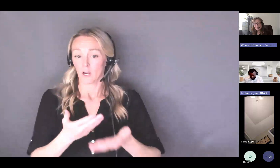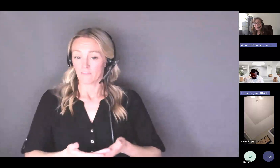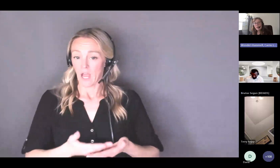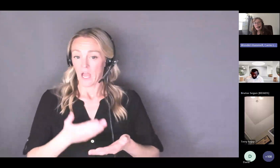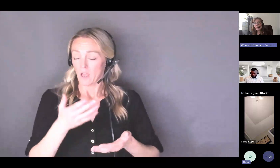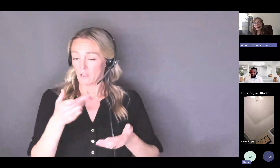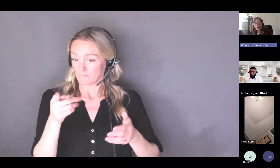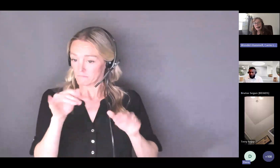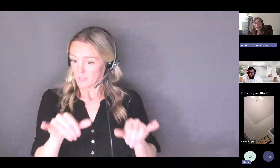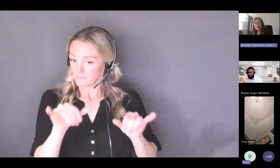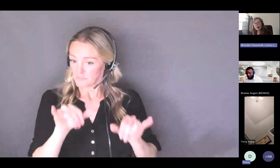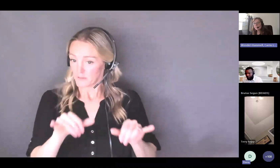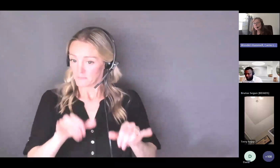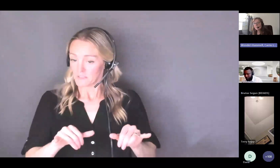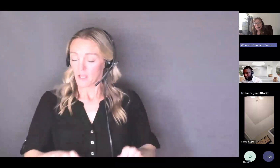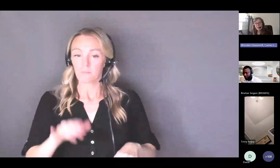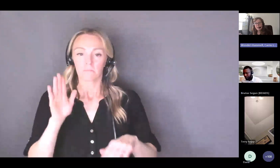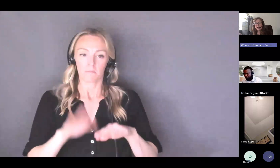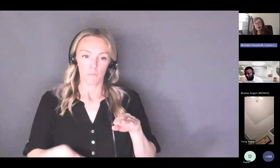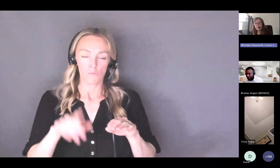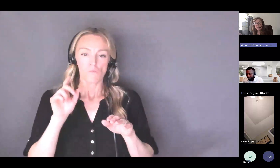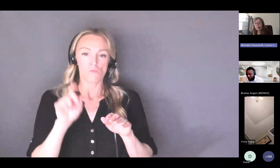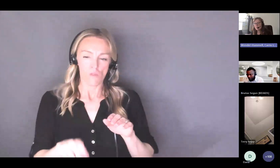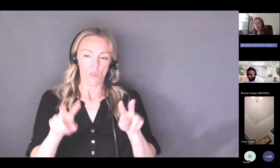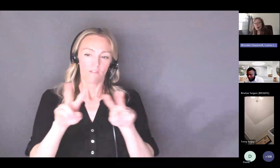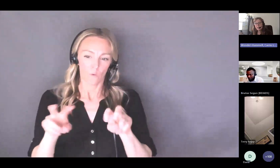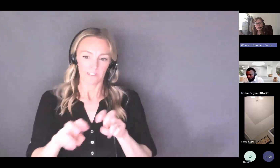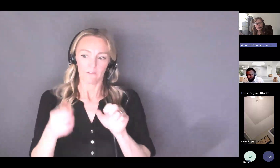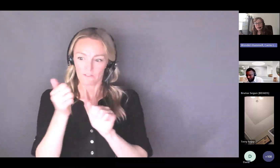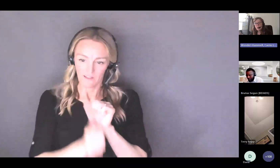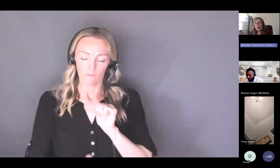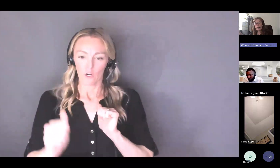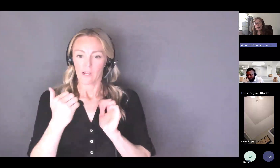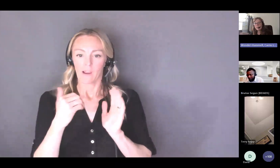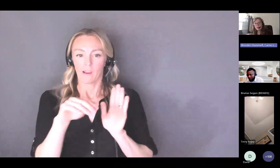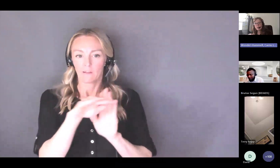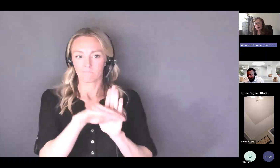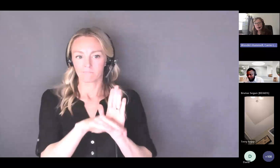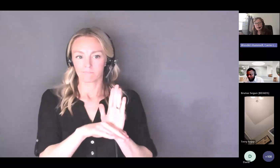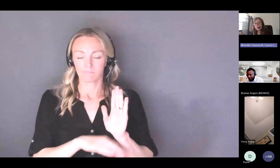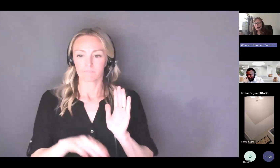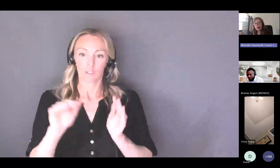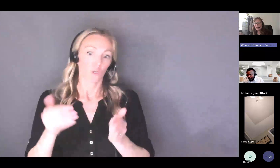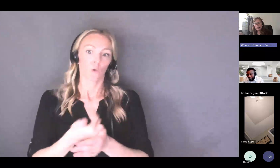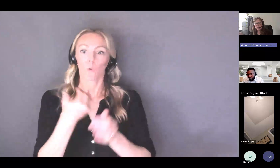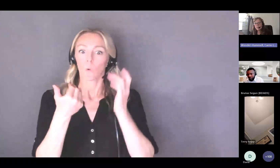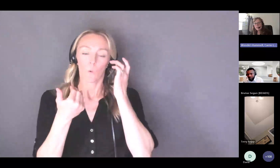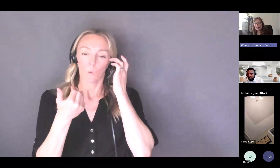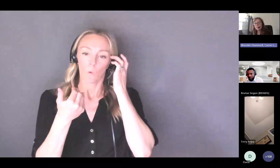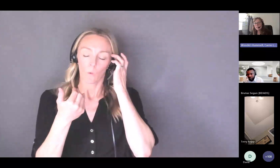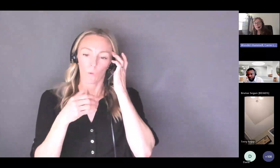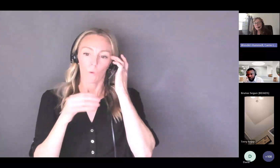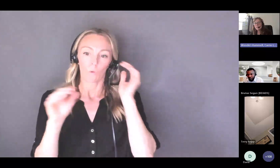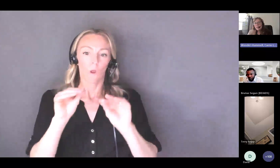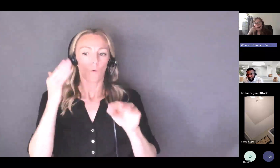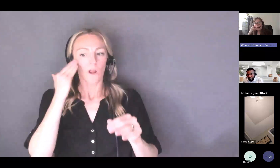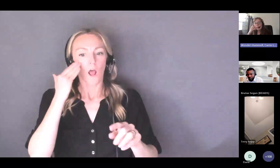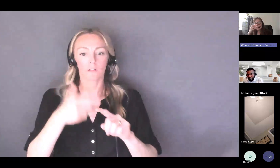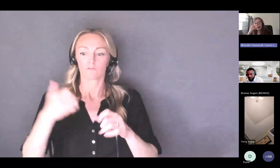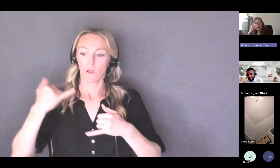same rather than assessing every item as if it's brand new and, you know, coming in with no knowledge from the last